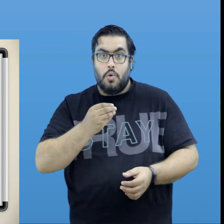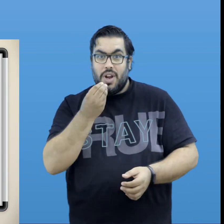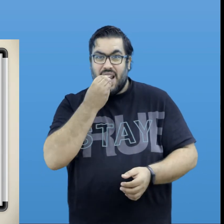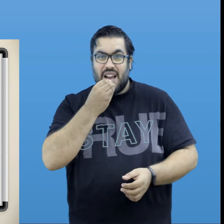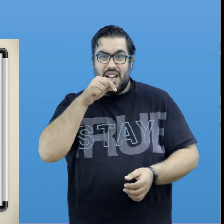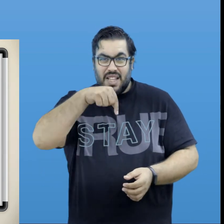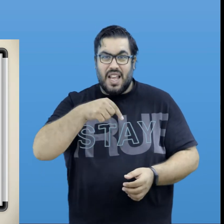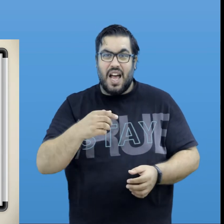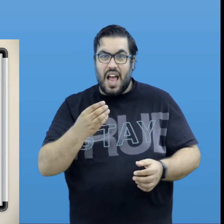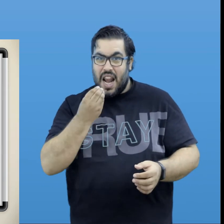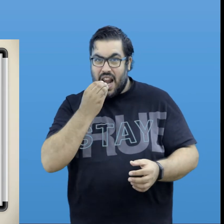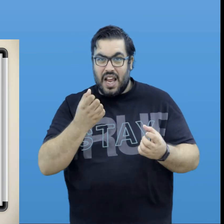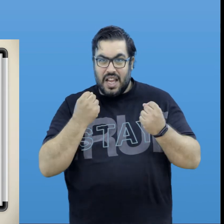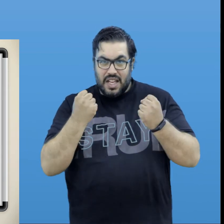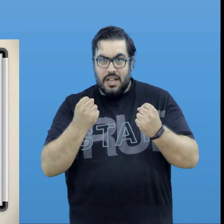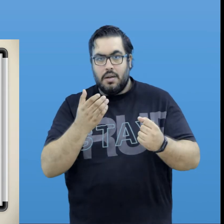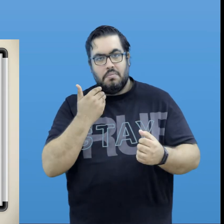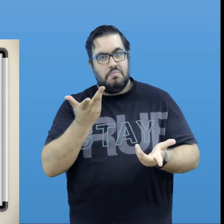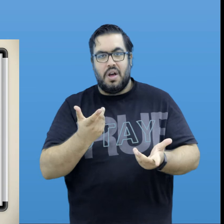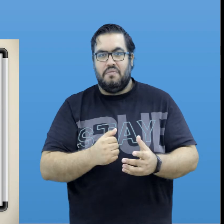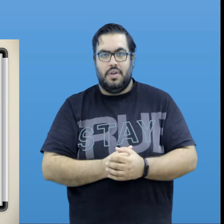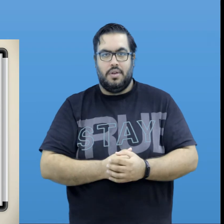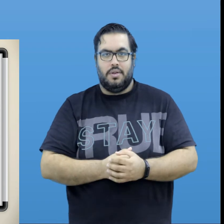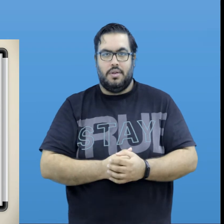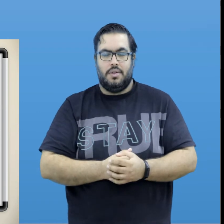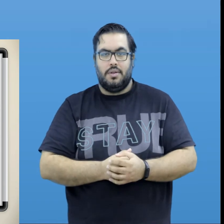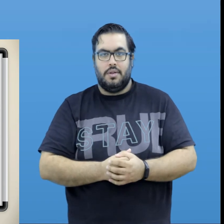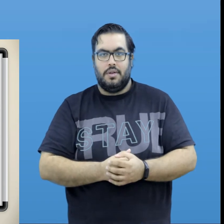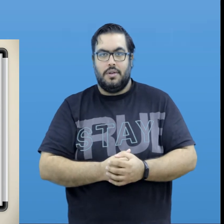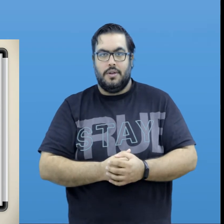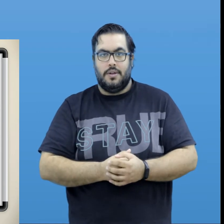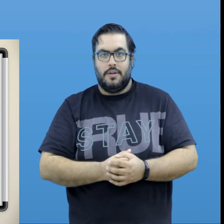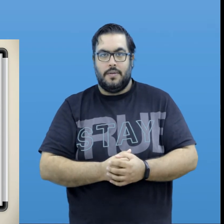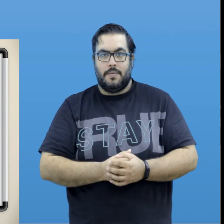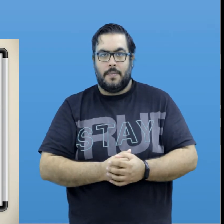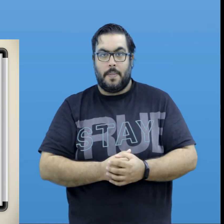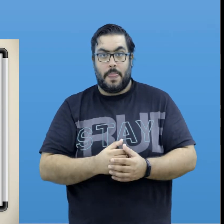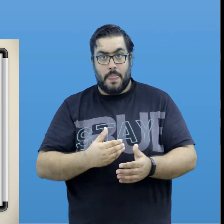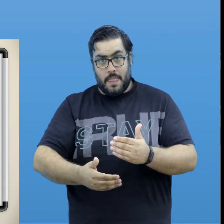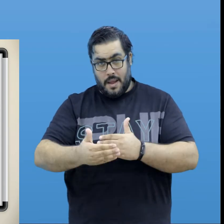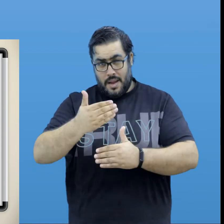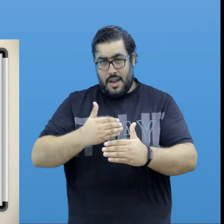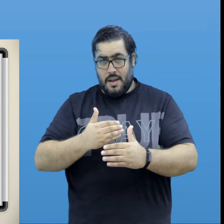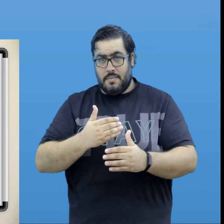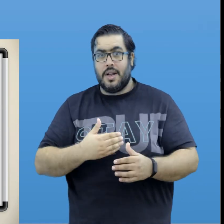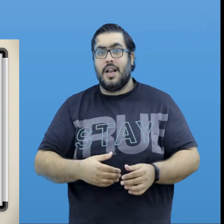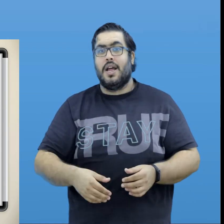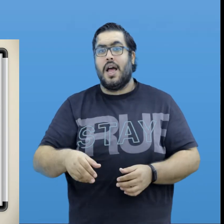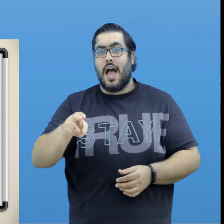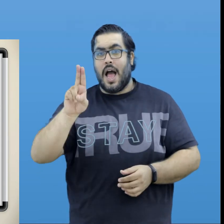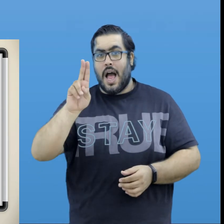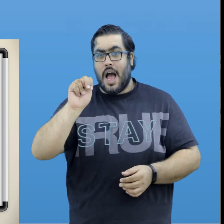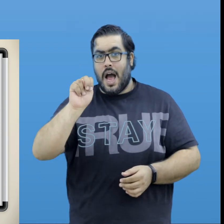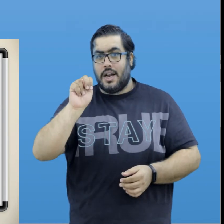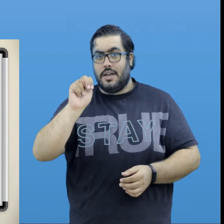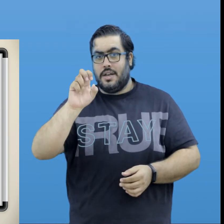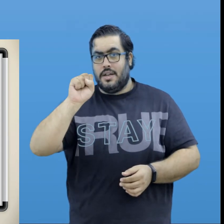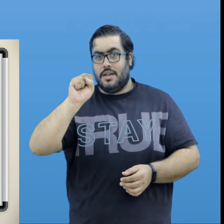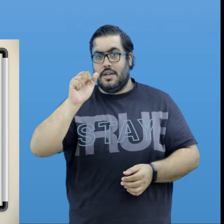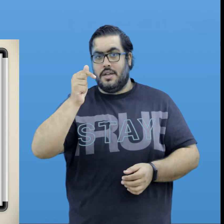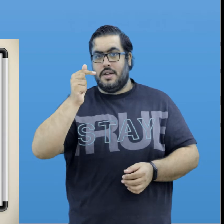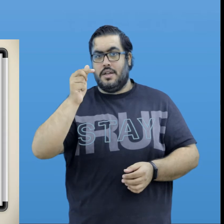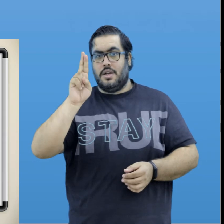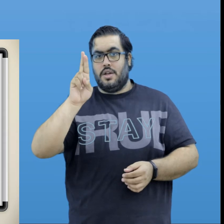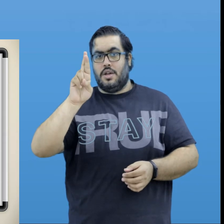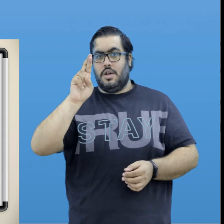Here are some tips to begin. 1, translate meanings, not words. Number 2,